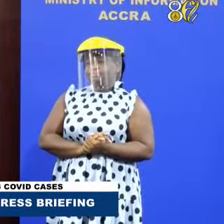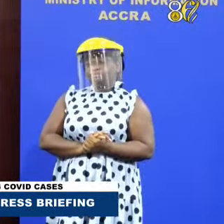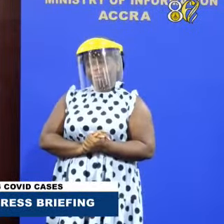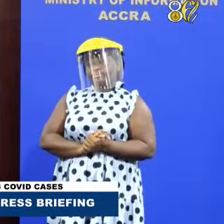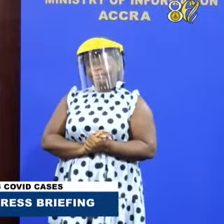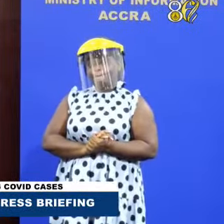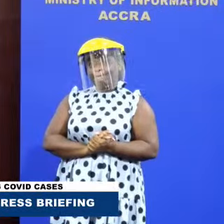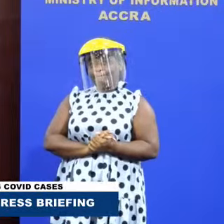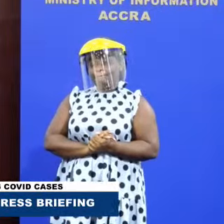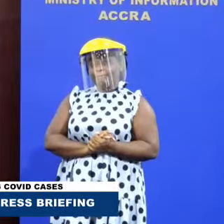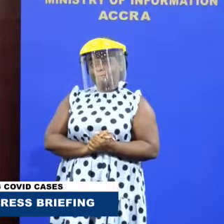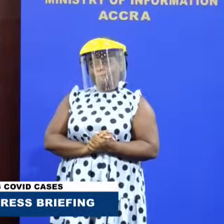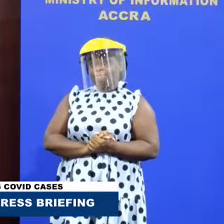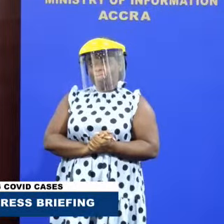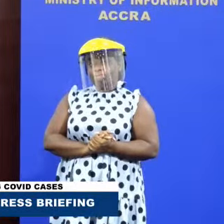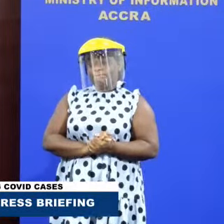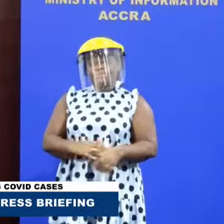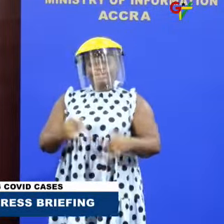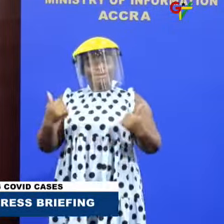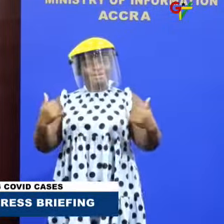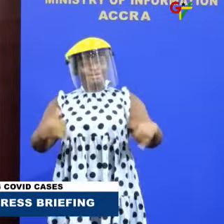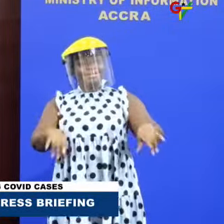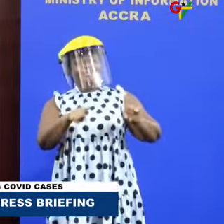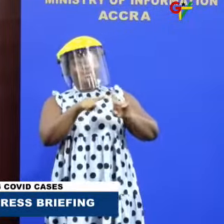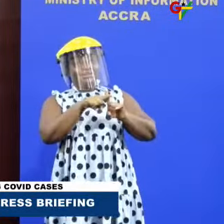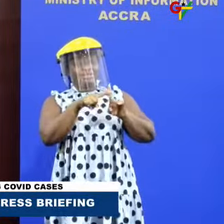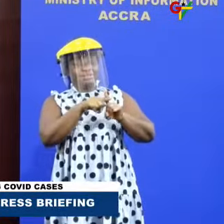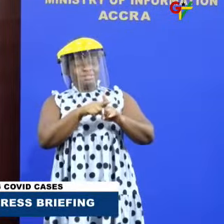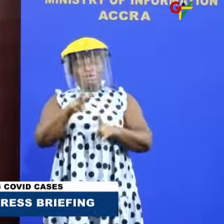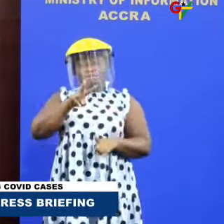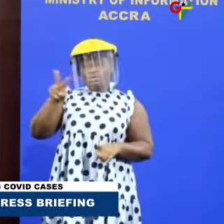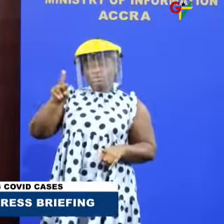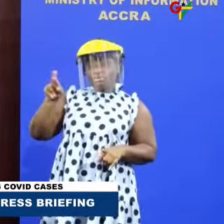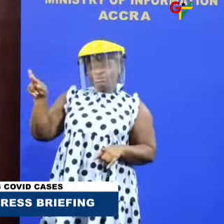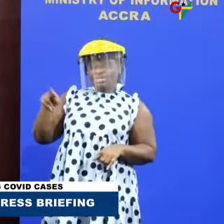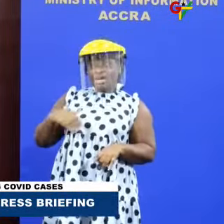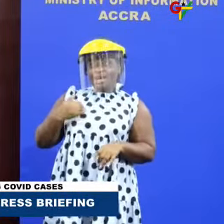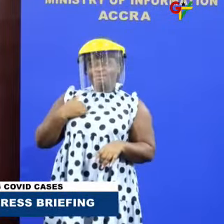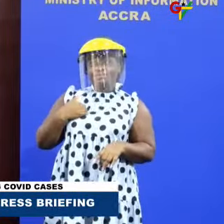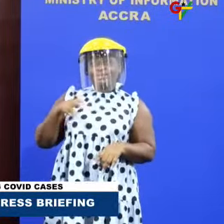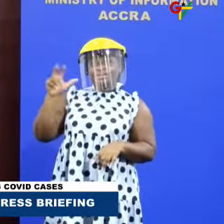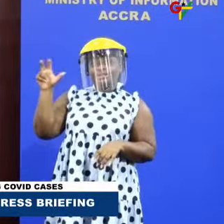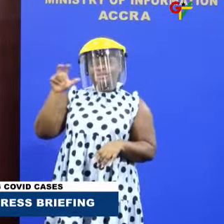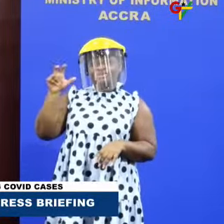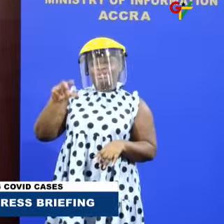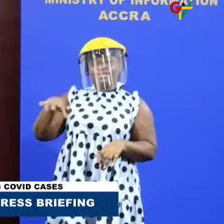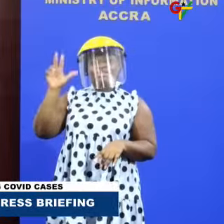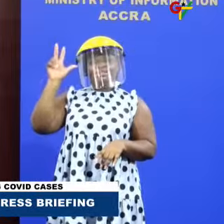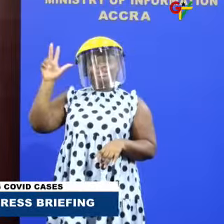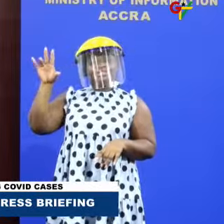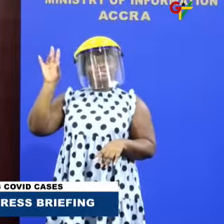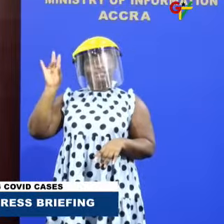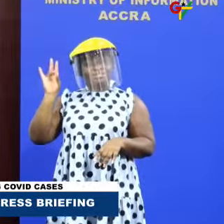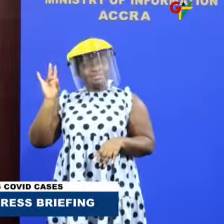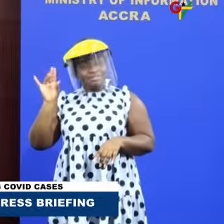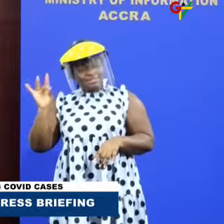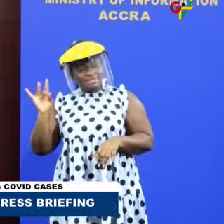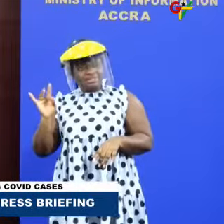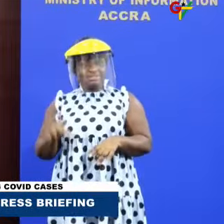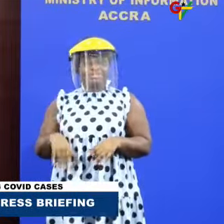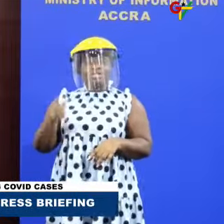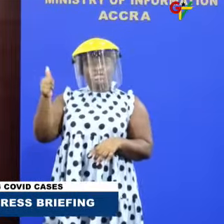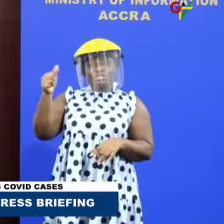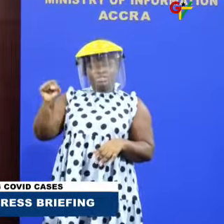There are other active cases. Volta has 138, Ashanti 57,